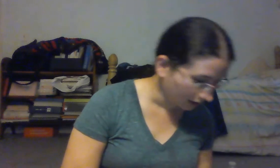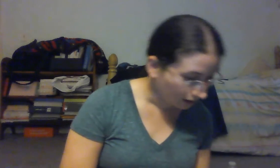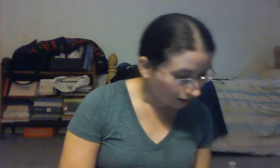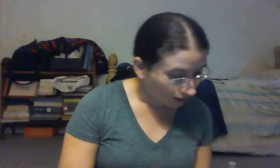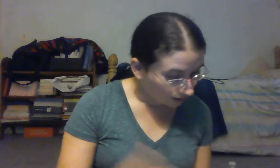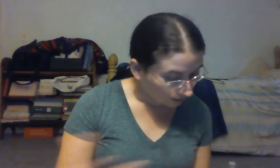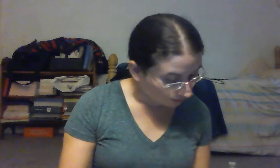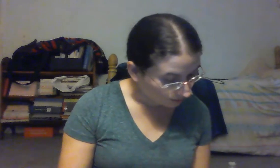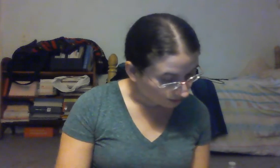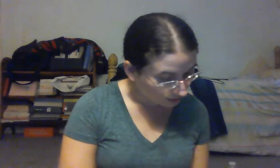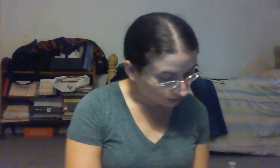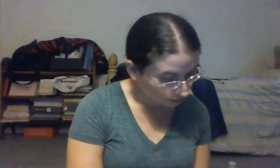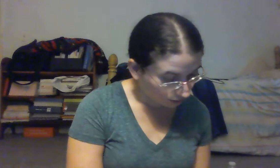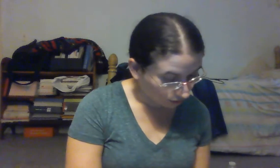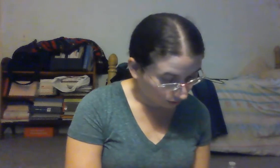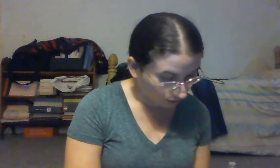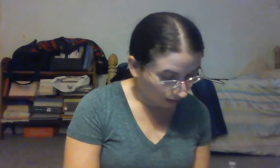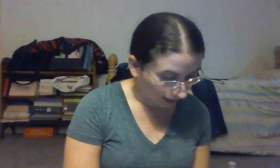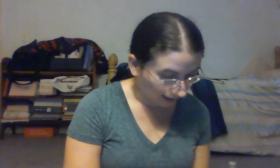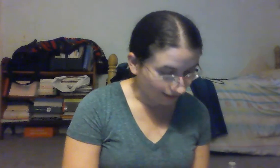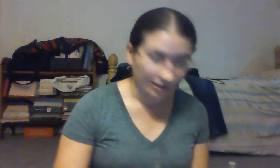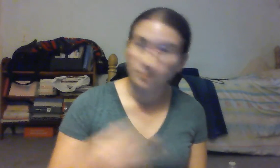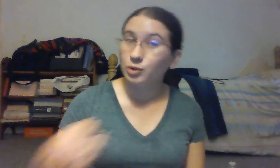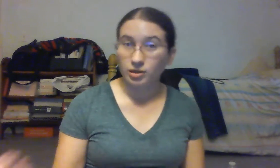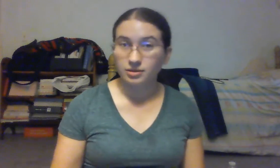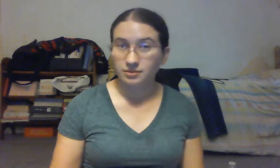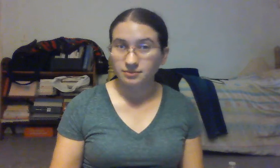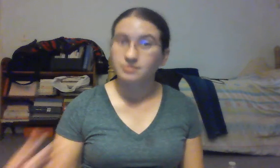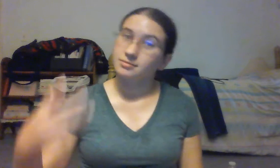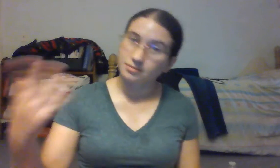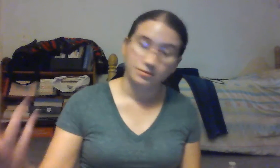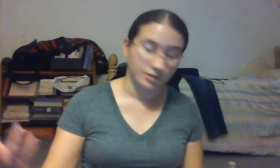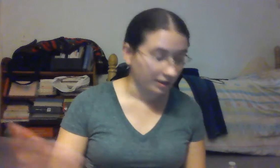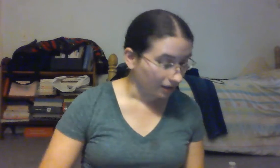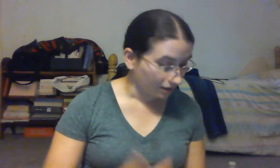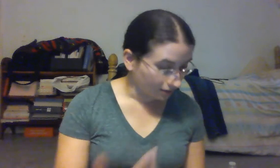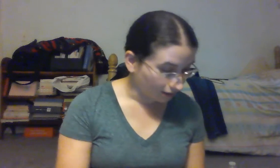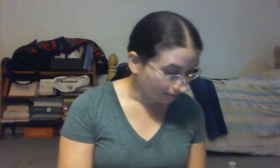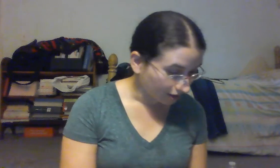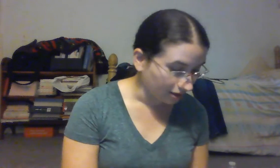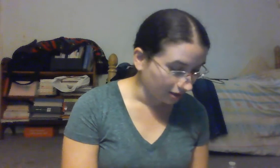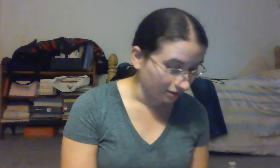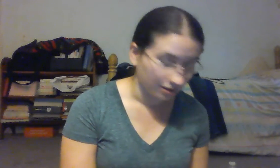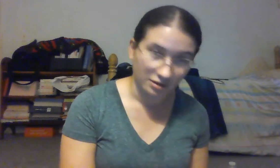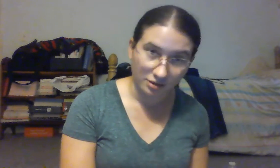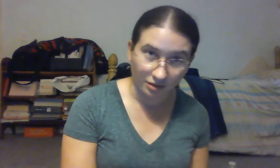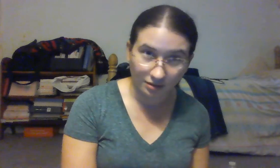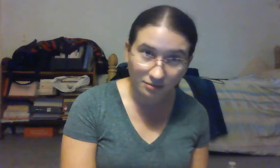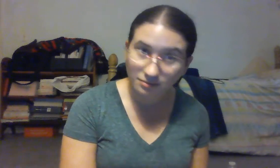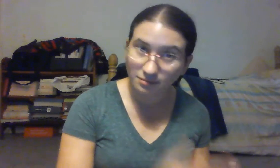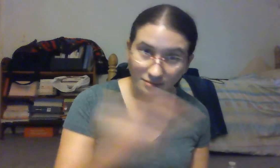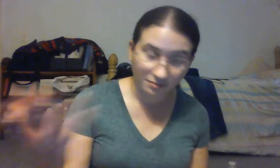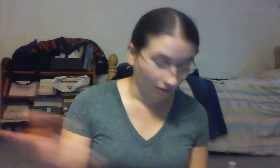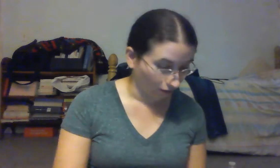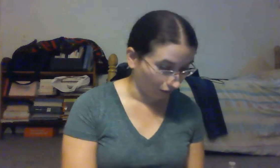Right? The sentence, the girl has a book. Right? The subject is the girl. The